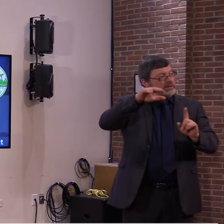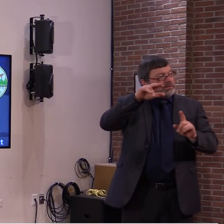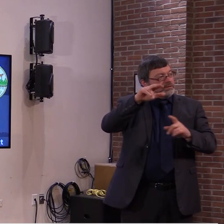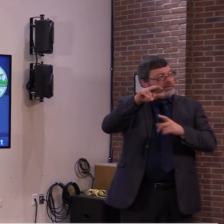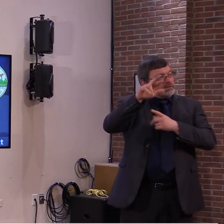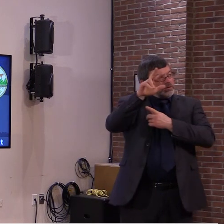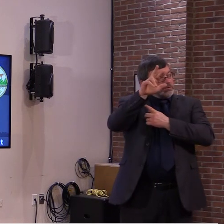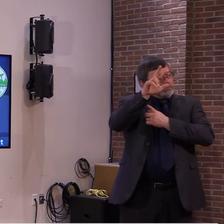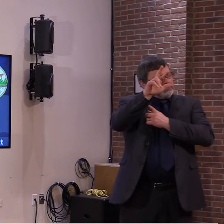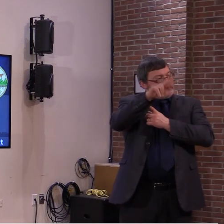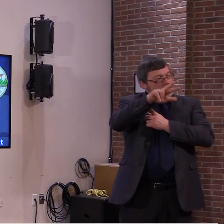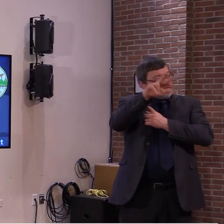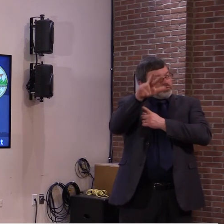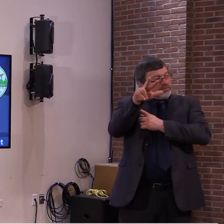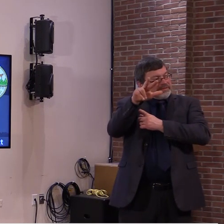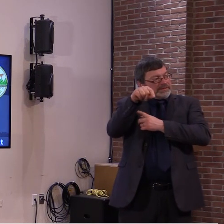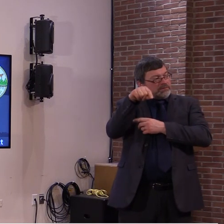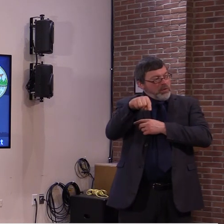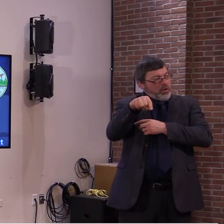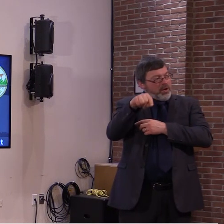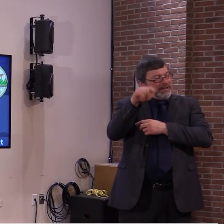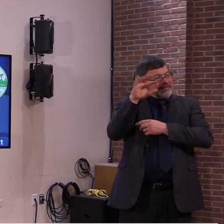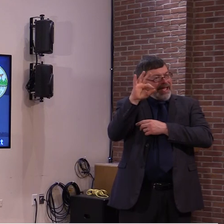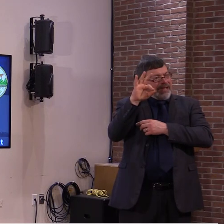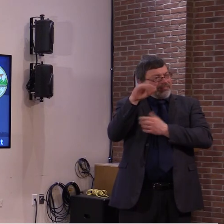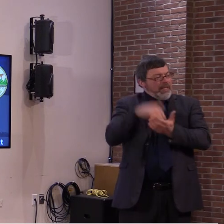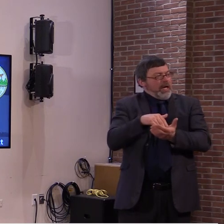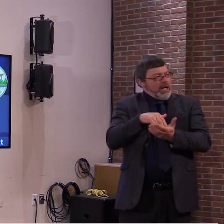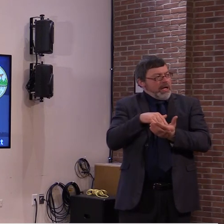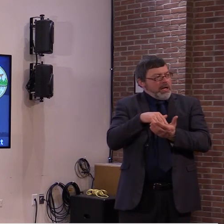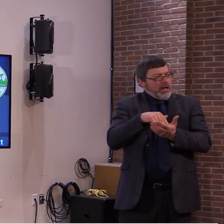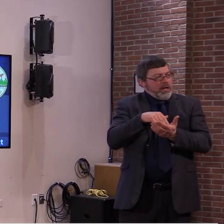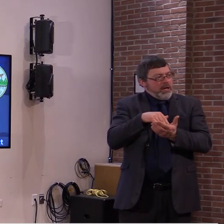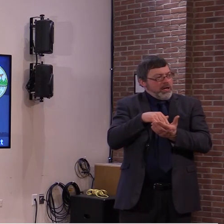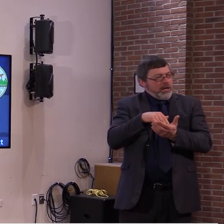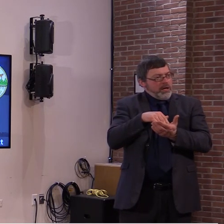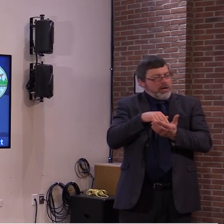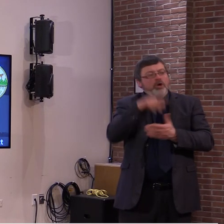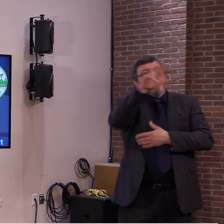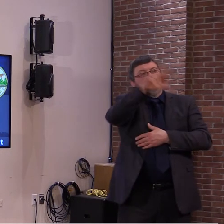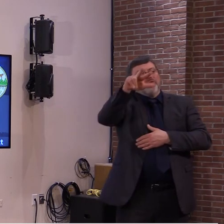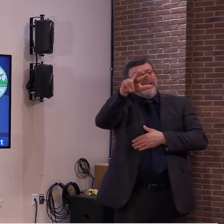33,900, but as Dr. Levine said, we're just getting